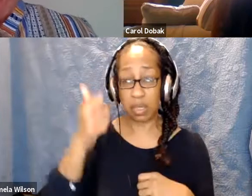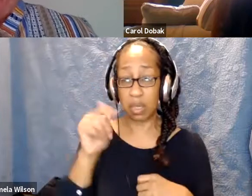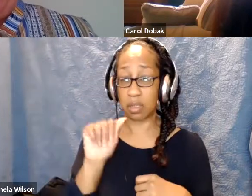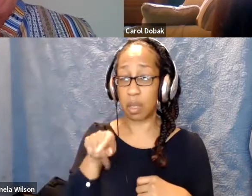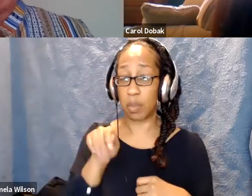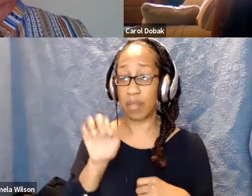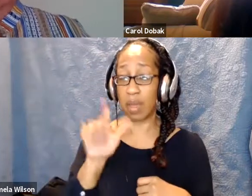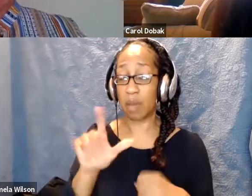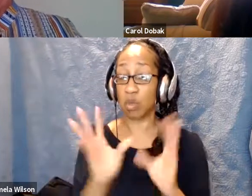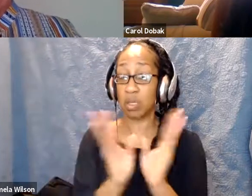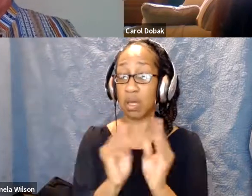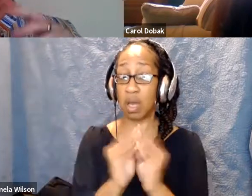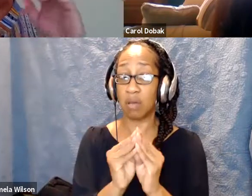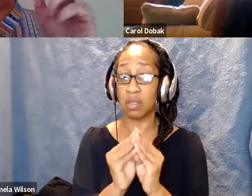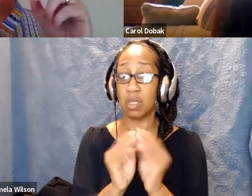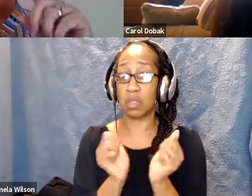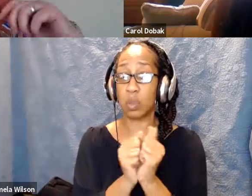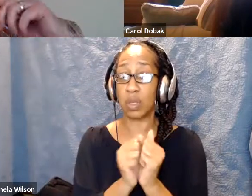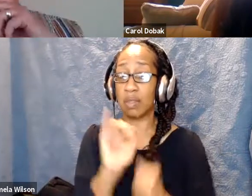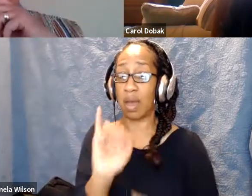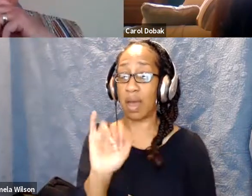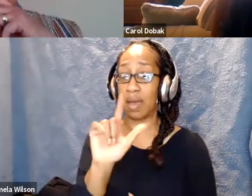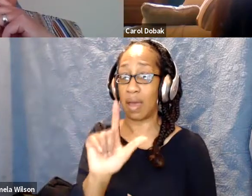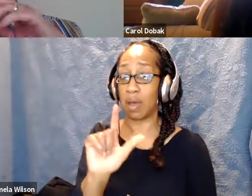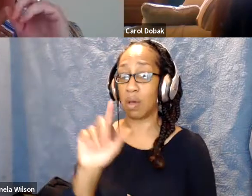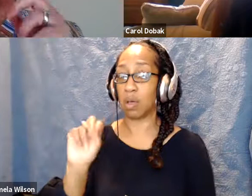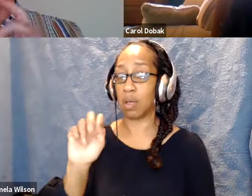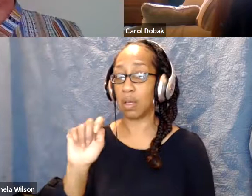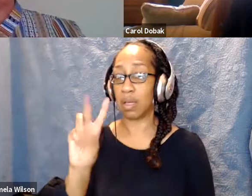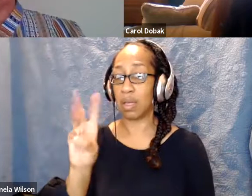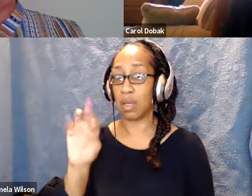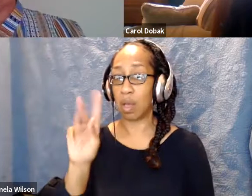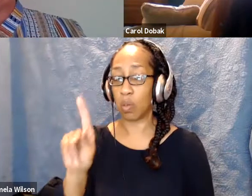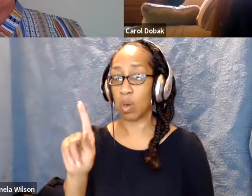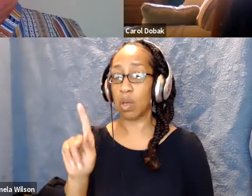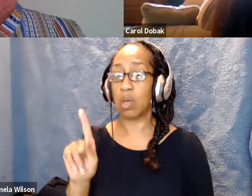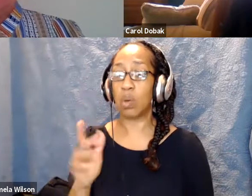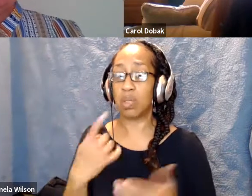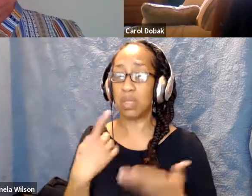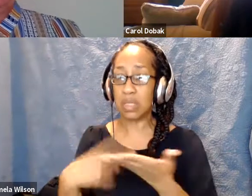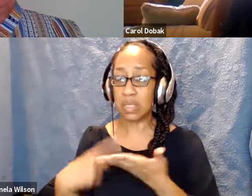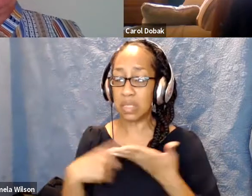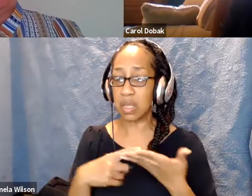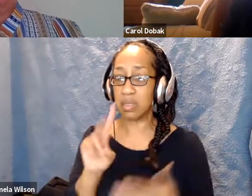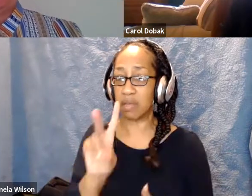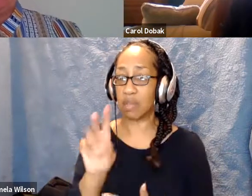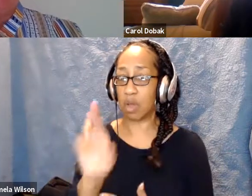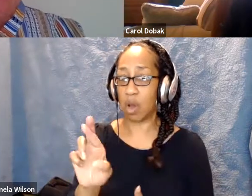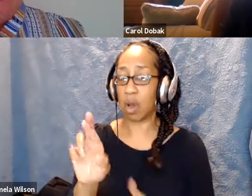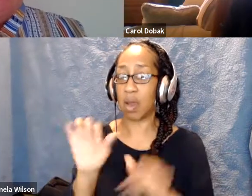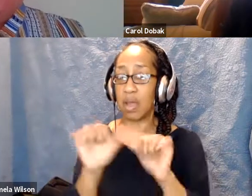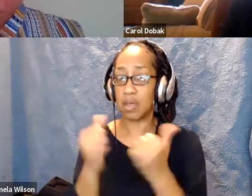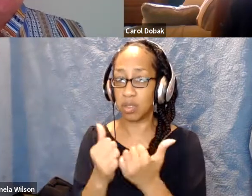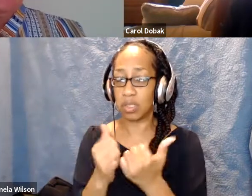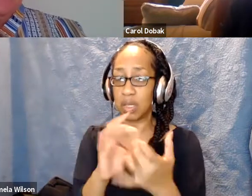is a conference with the IL network in mind, I do want to take a step back for a minute and talk about the VR agency as it relates to the IL